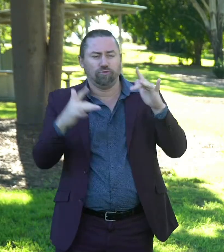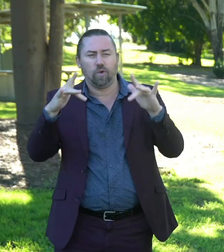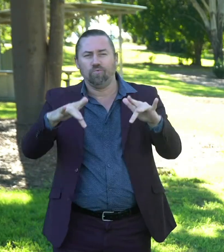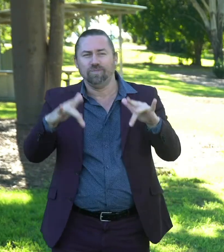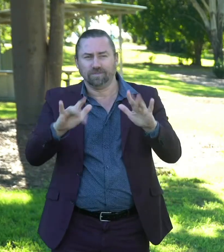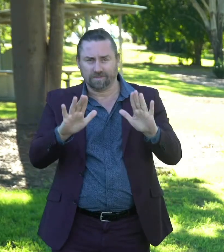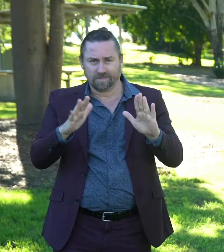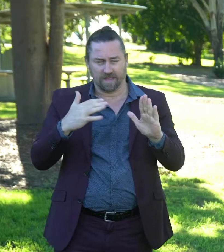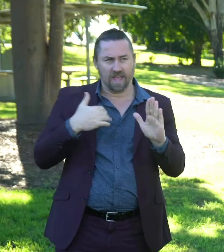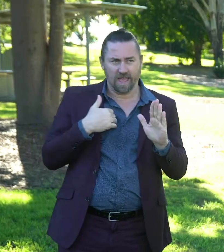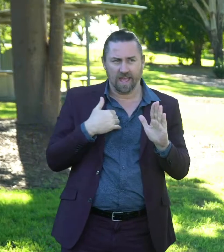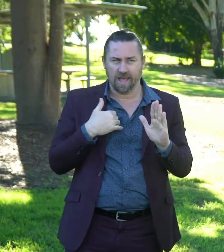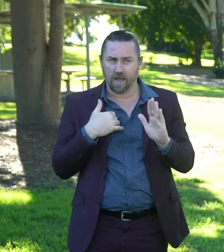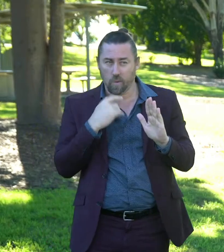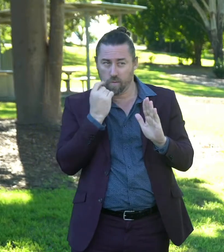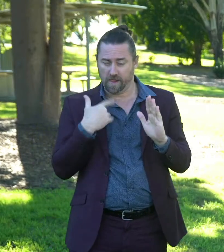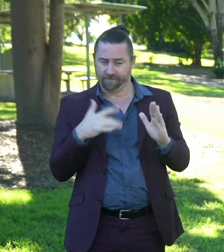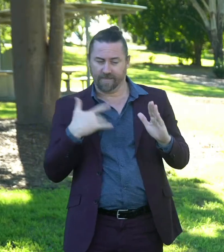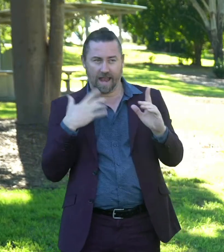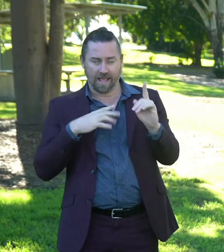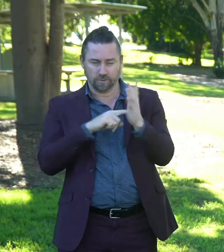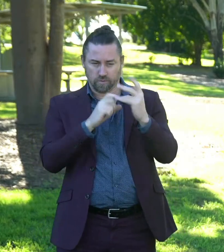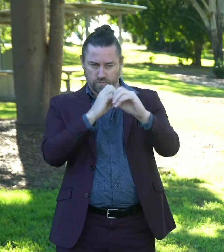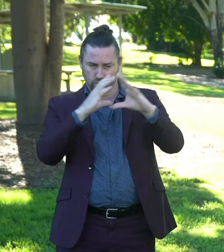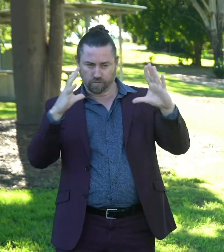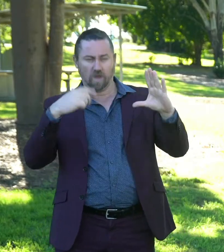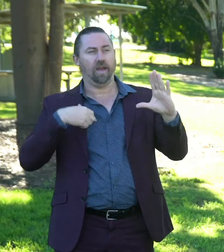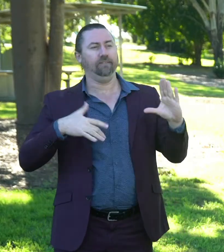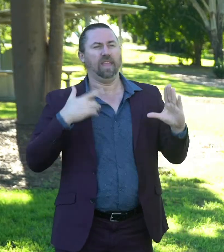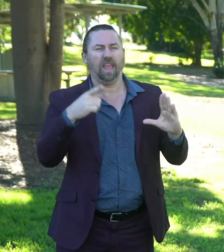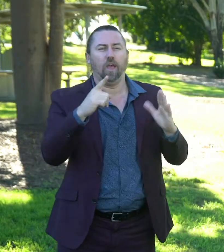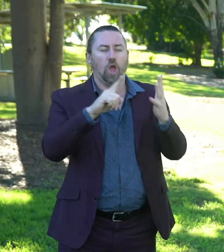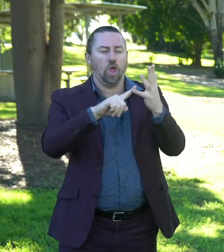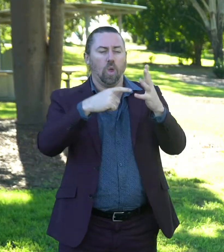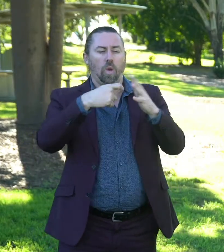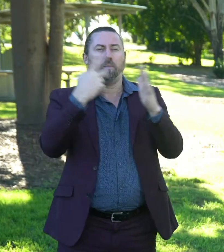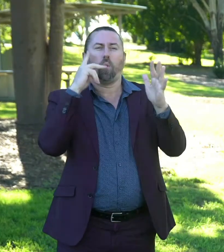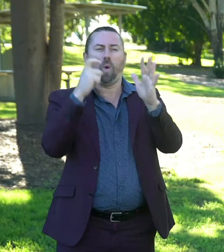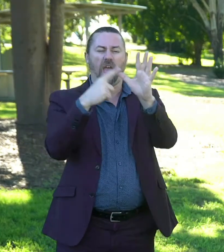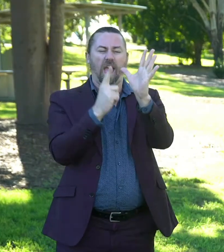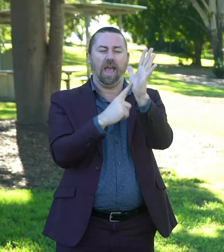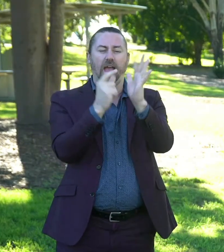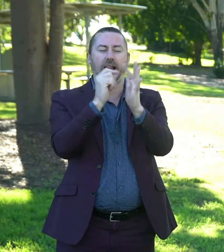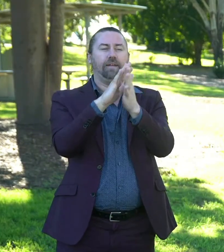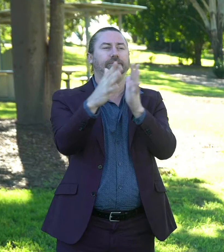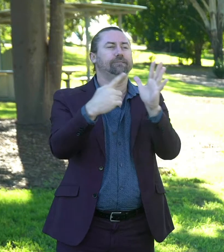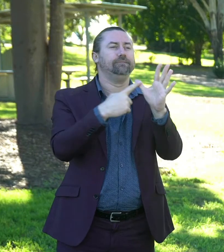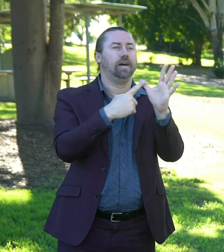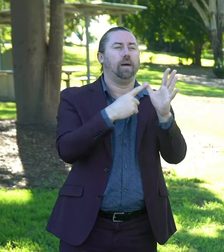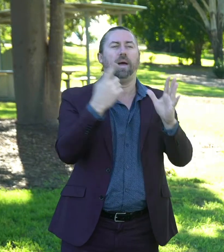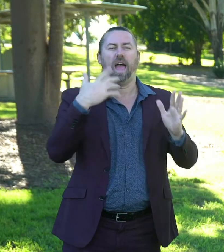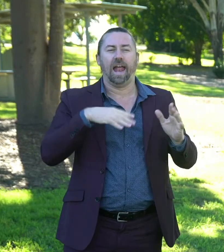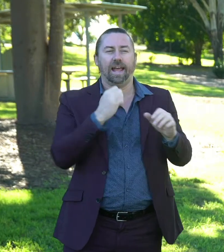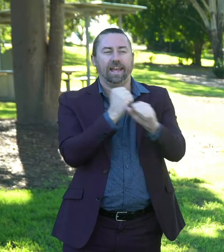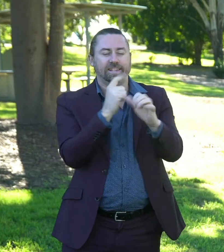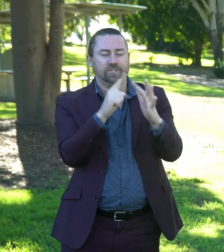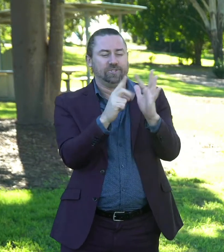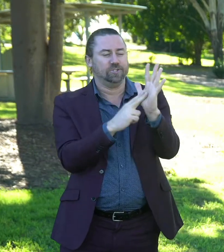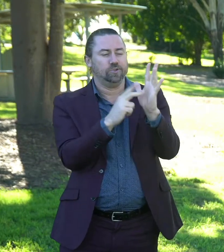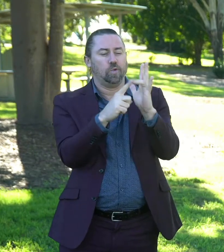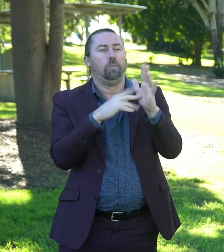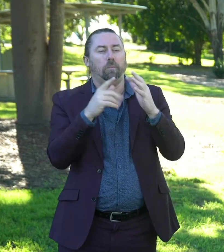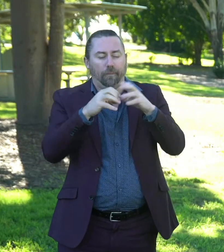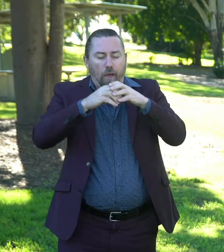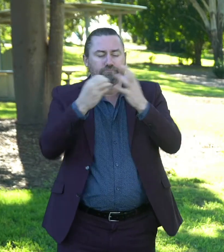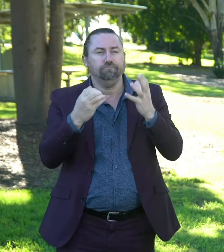So we suspect it will be the Alpha variant, the UK variant, but we'll need to get genome sequencing back to confirm